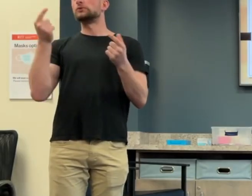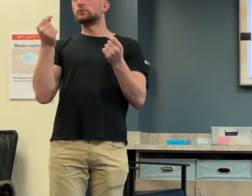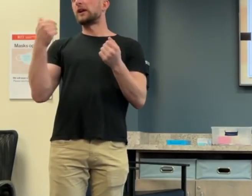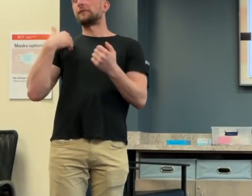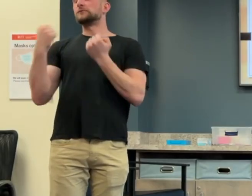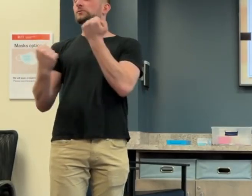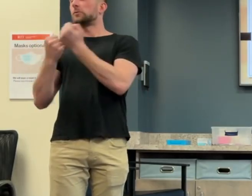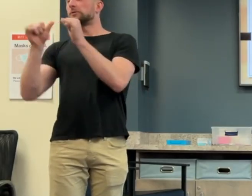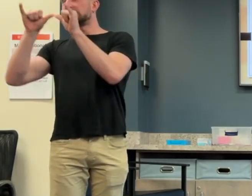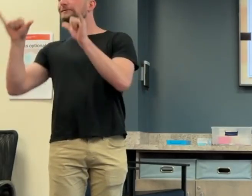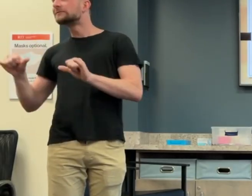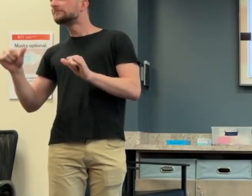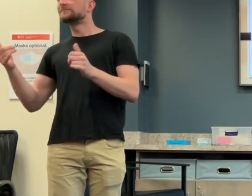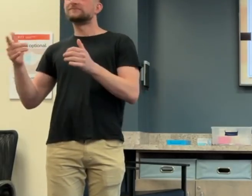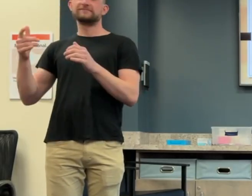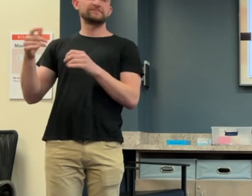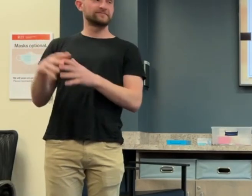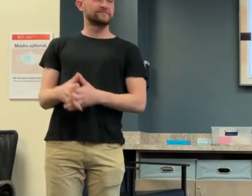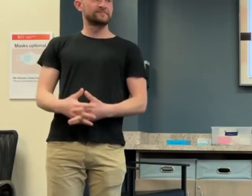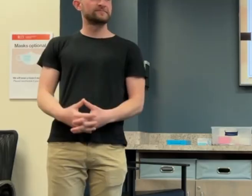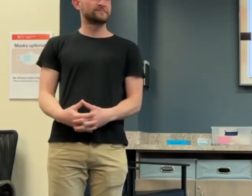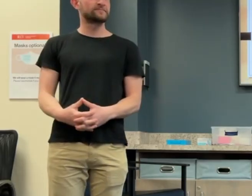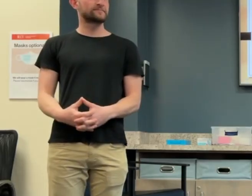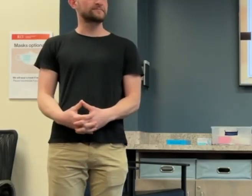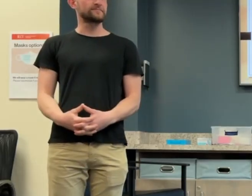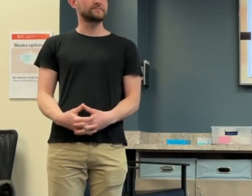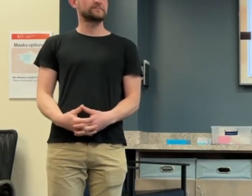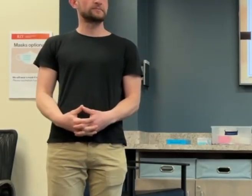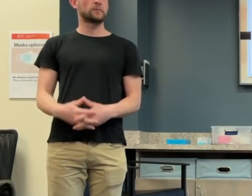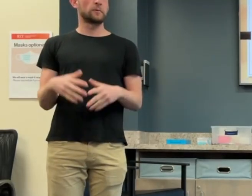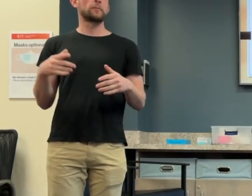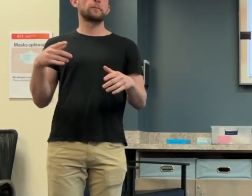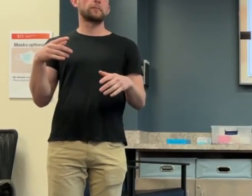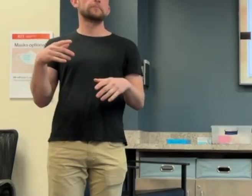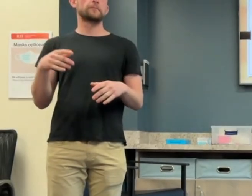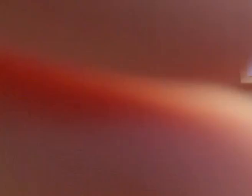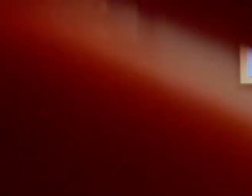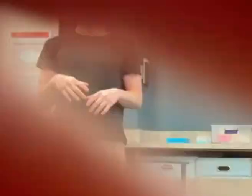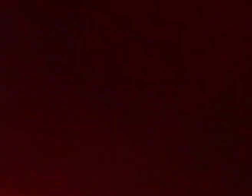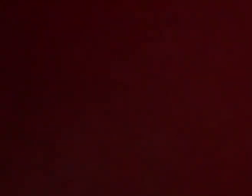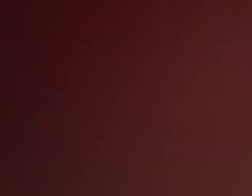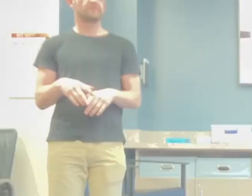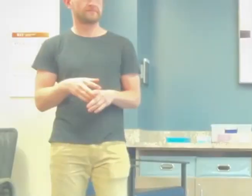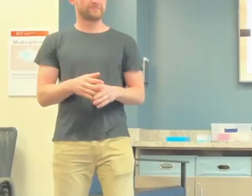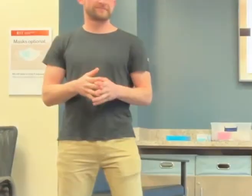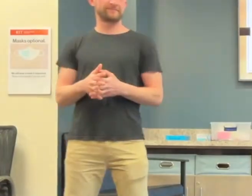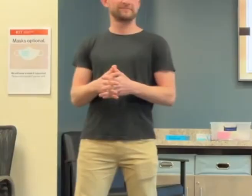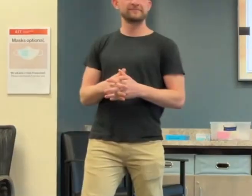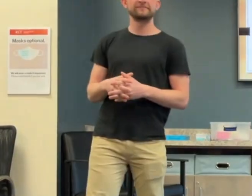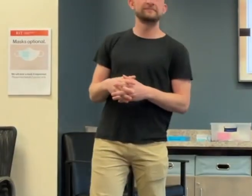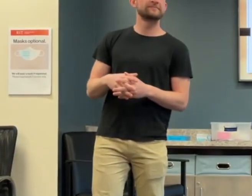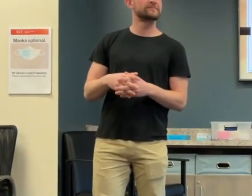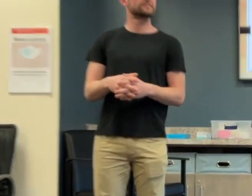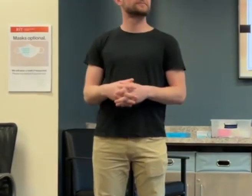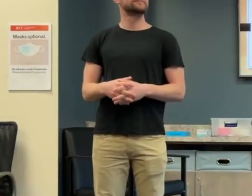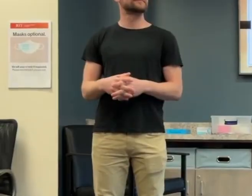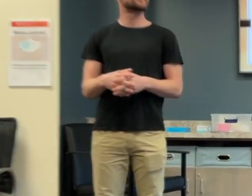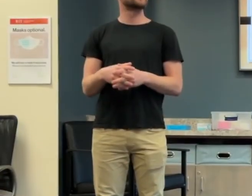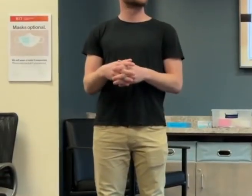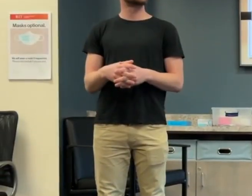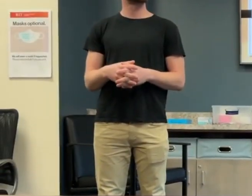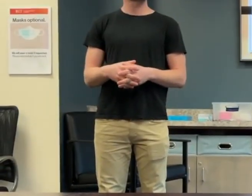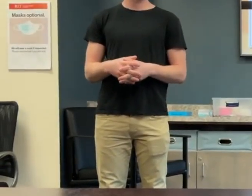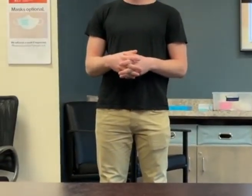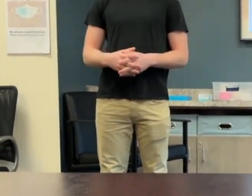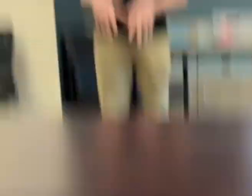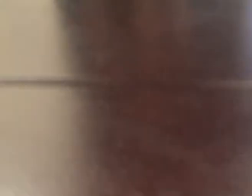want to make sure that you can be dependable enough to be motivated